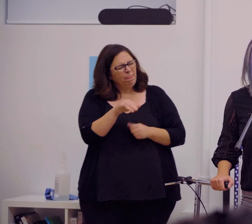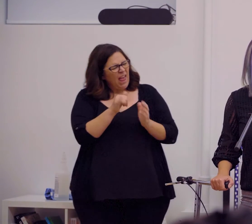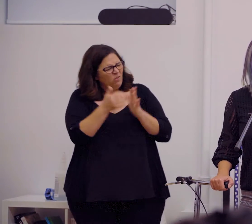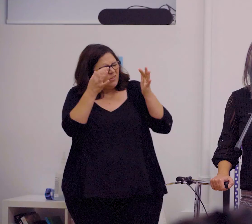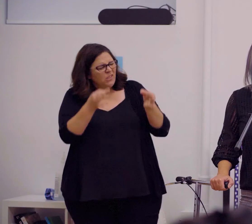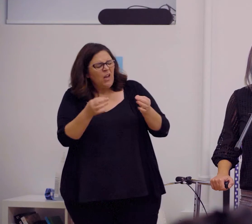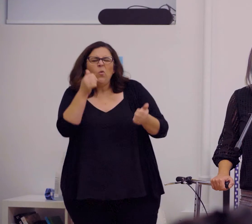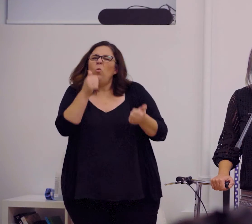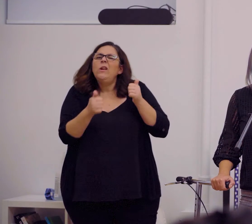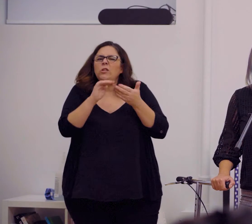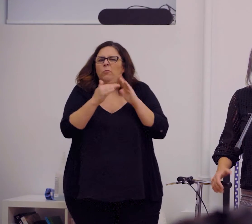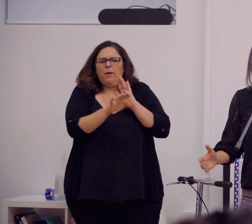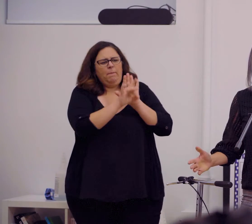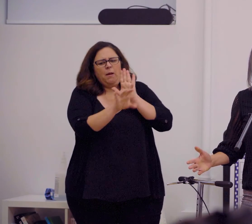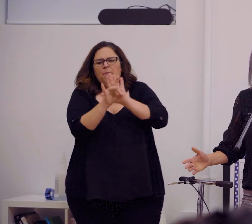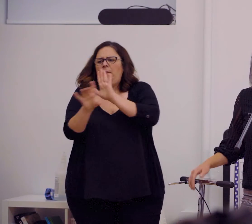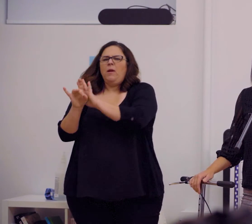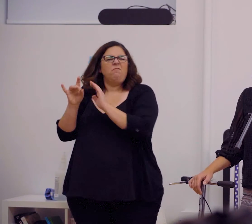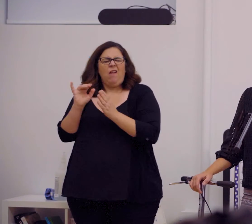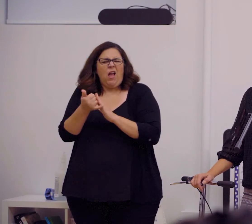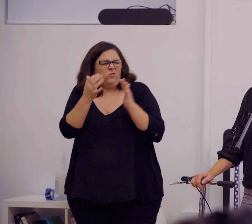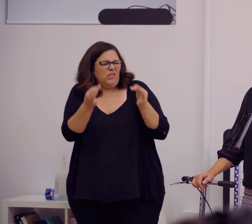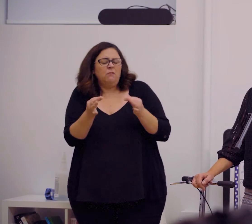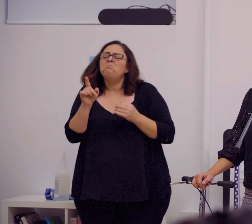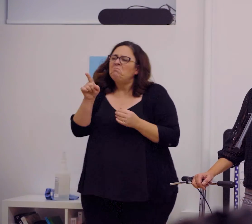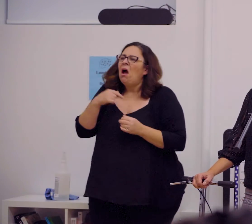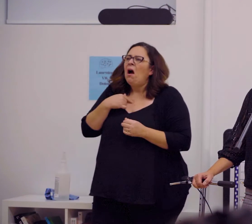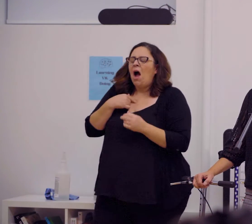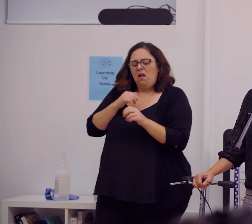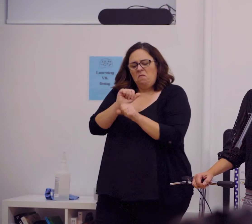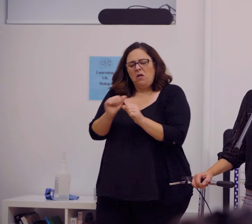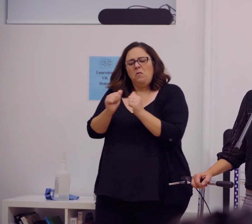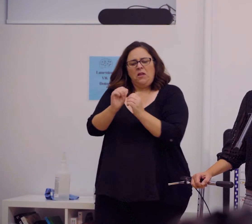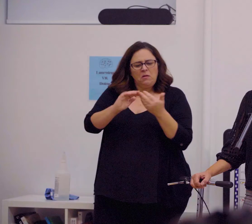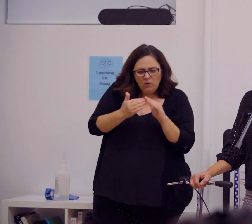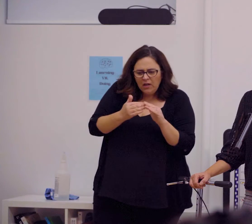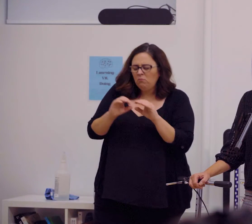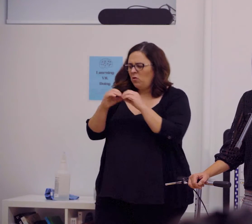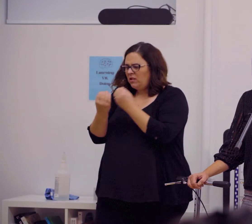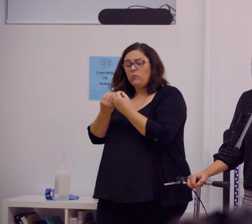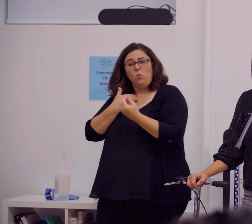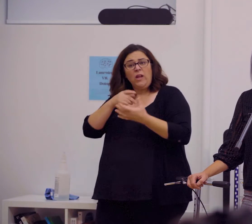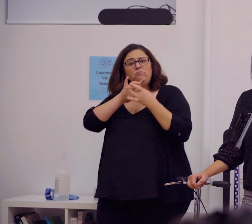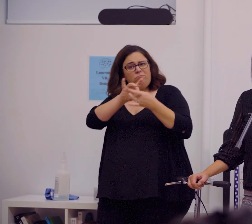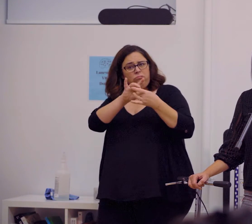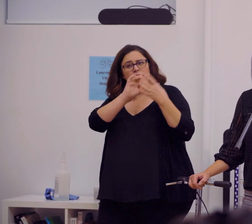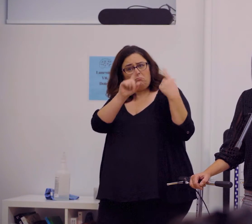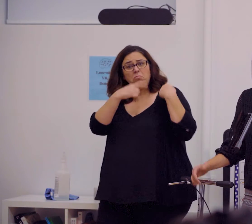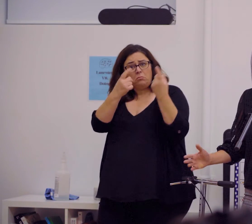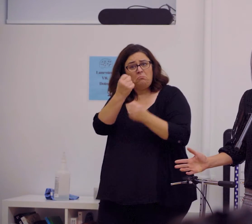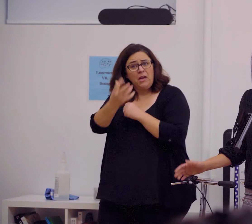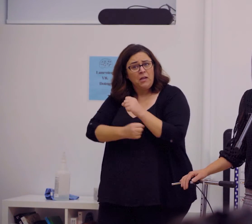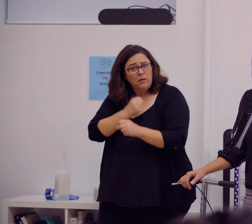what communities to work with?" So I said, "I'm working with communities and organizations that we have had relationships with for some